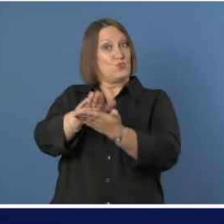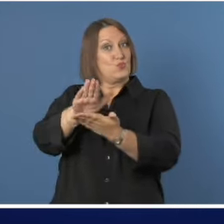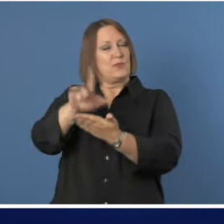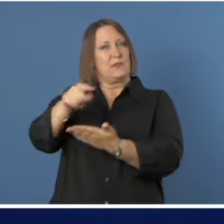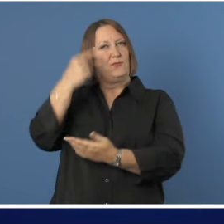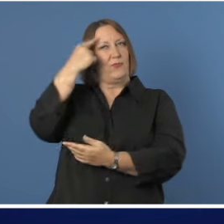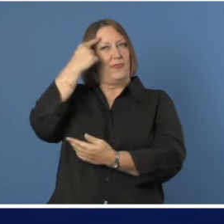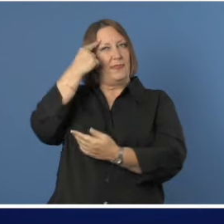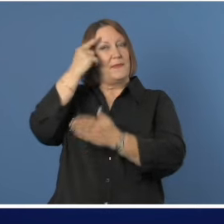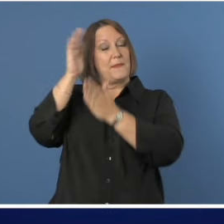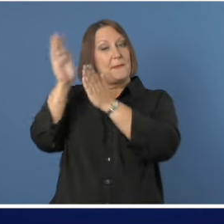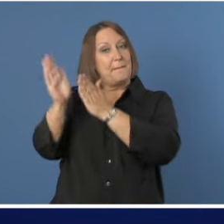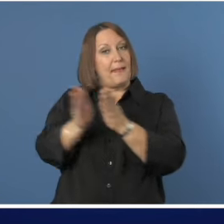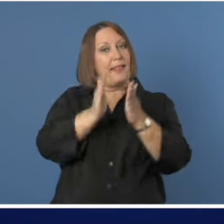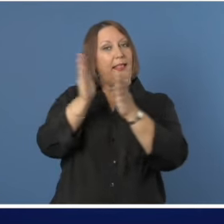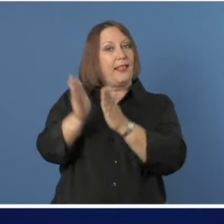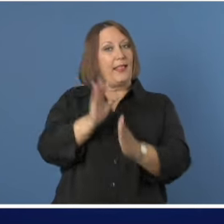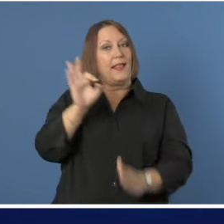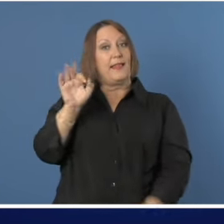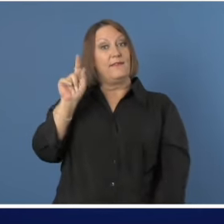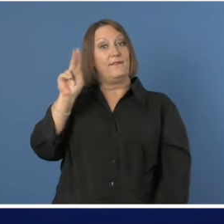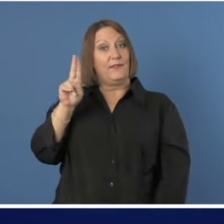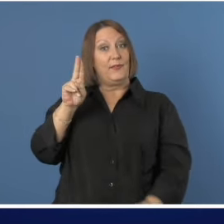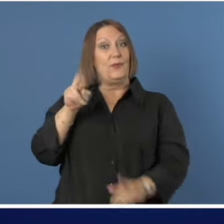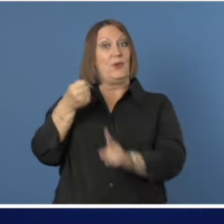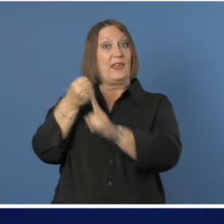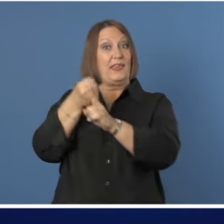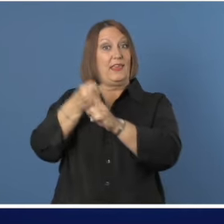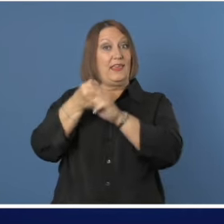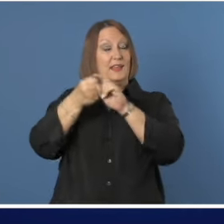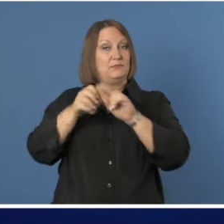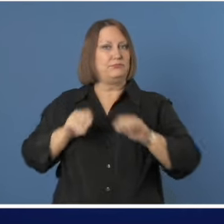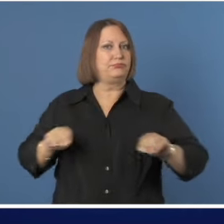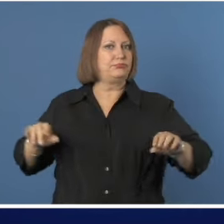Help schools plan for pandemic influenza.